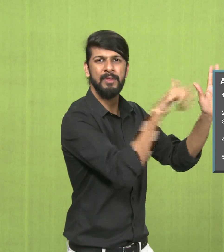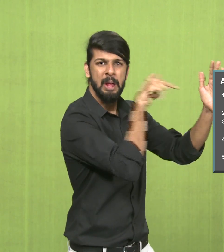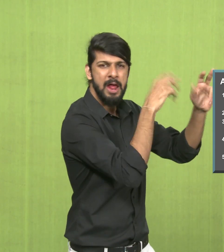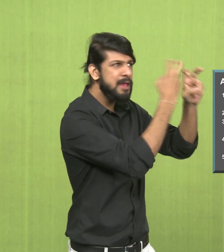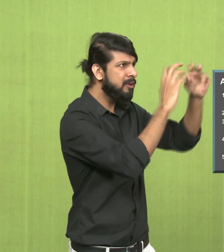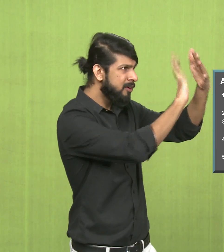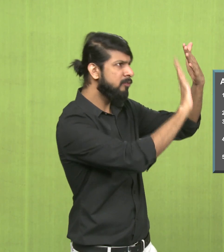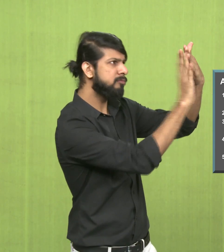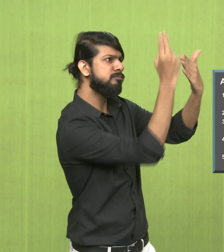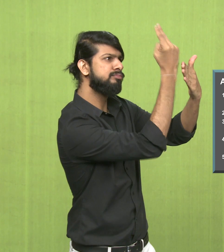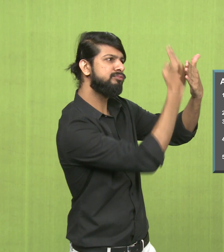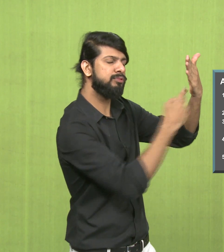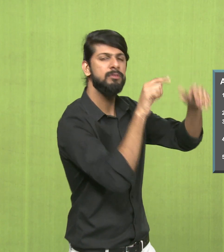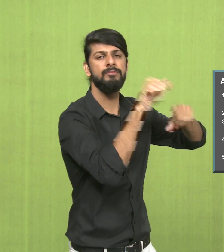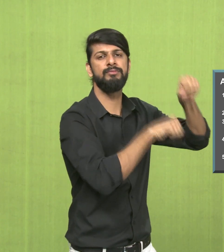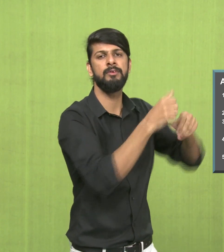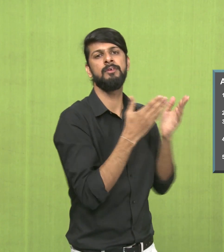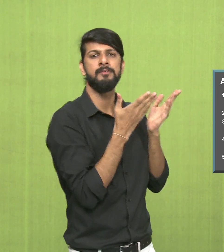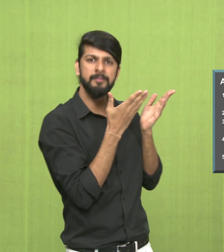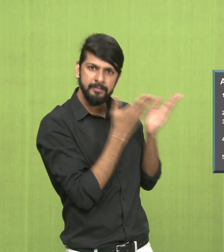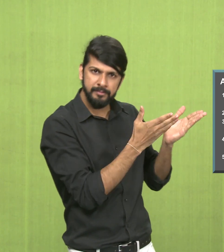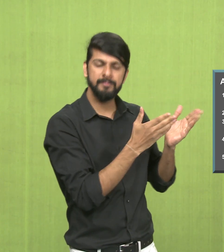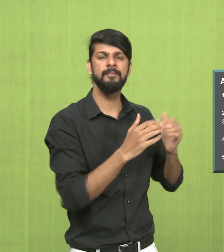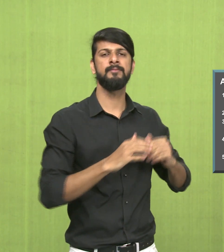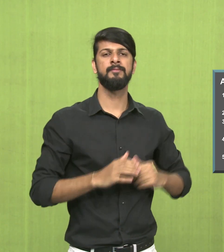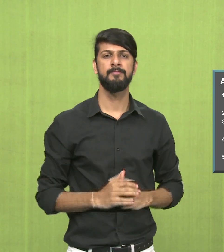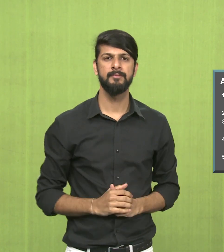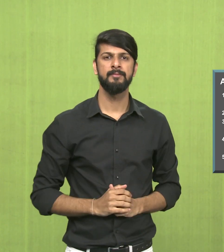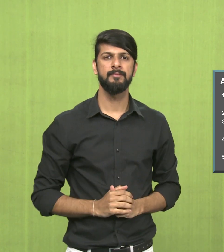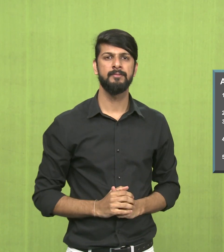as well as Bodhisattvas and life of Buddha.